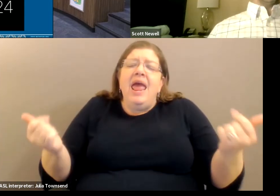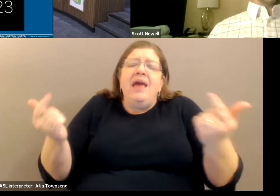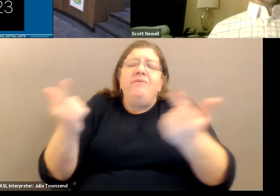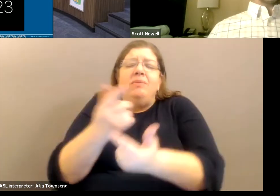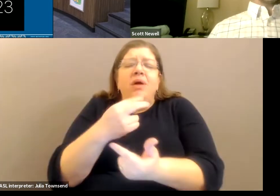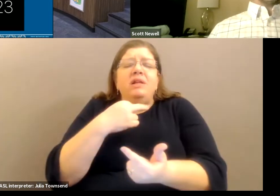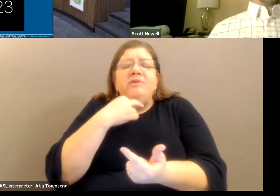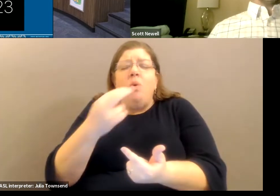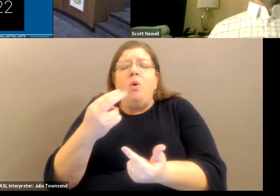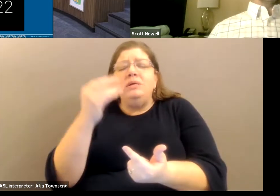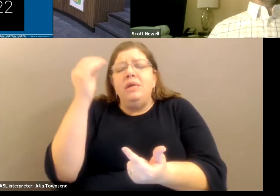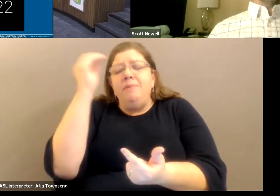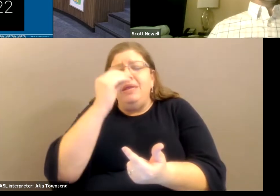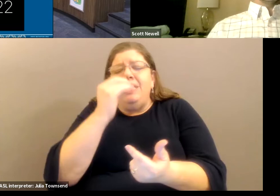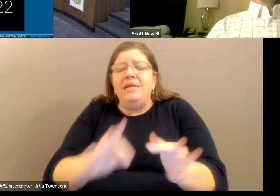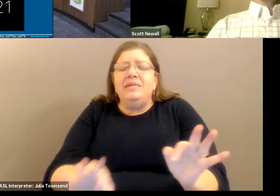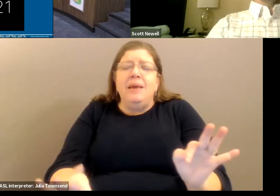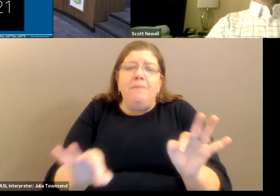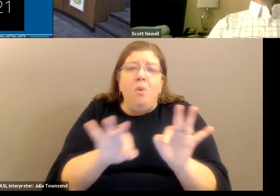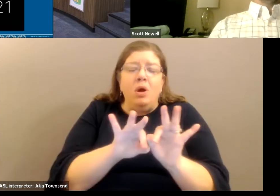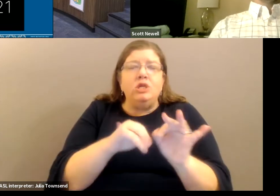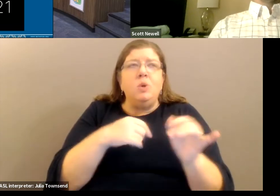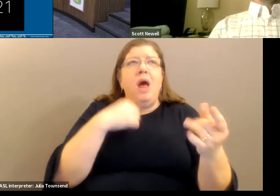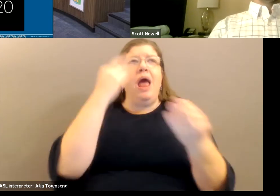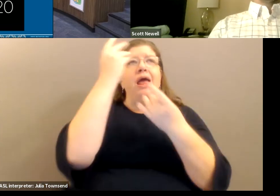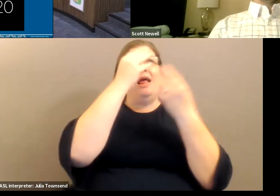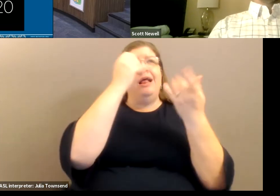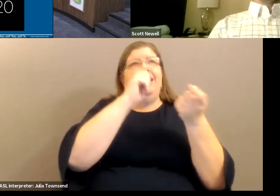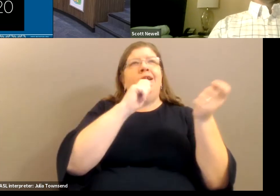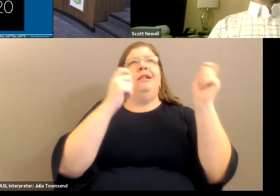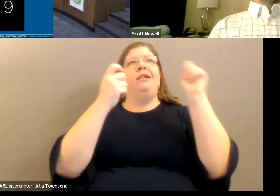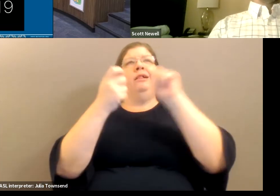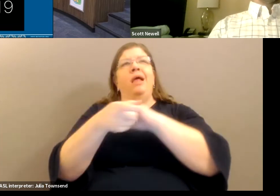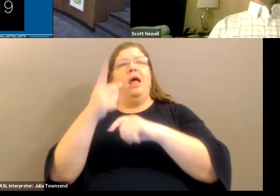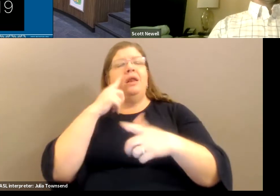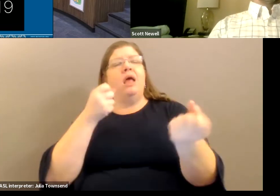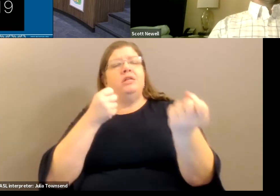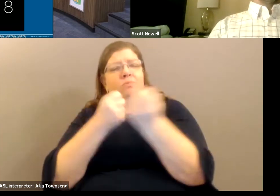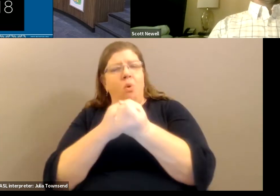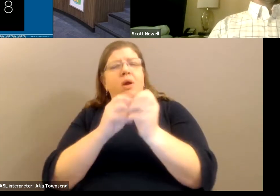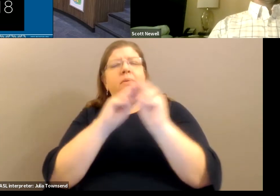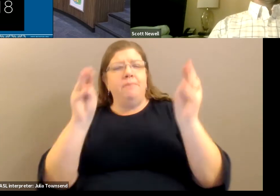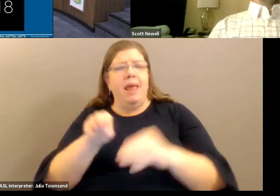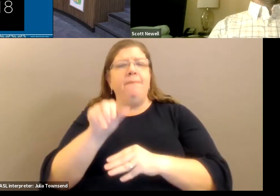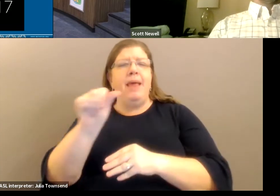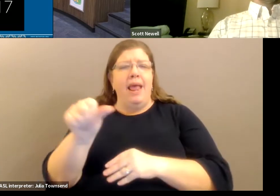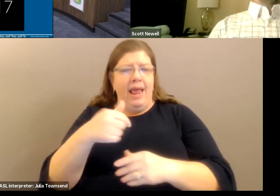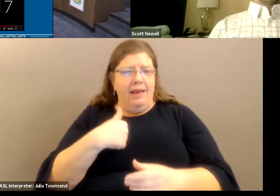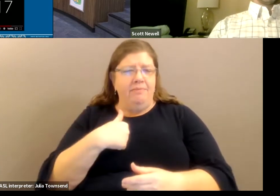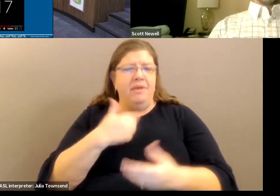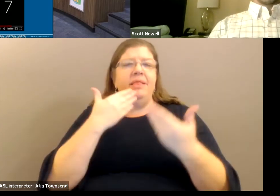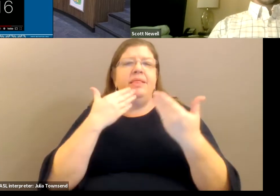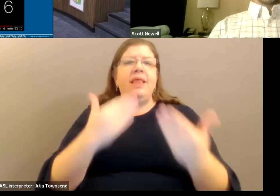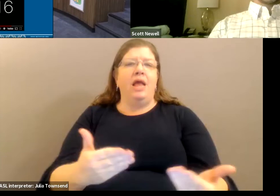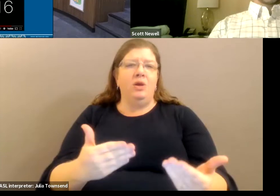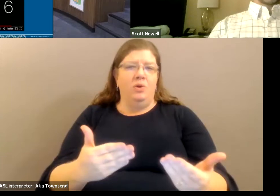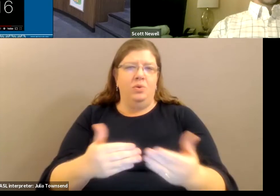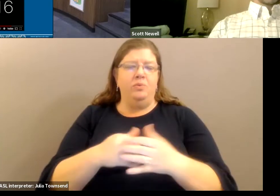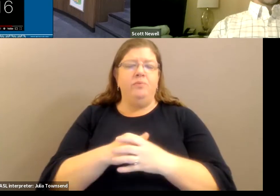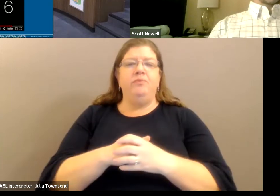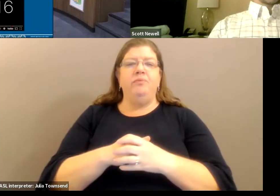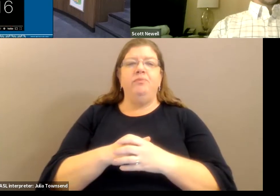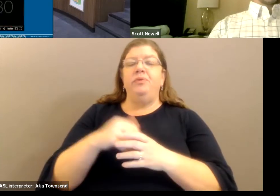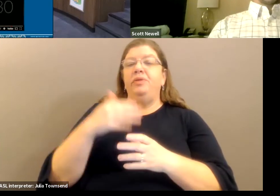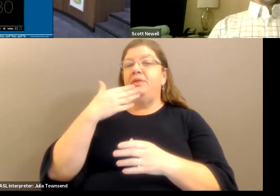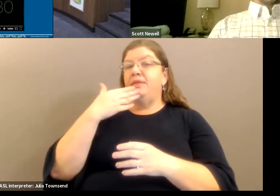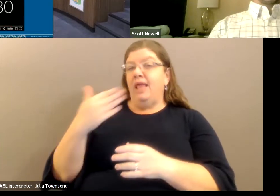so after reconsidering, I'm going with Map A. Thank you. Thank you.